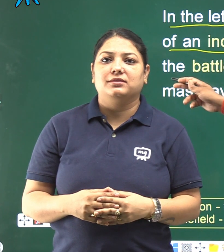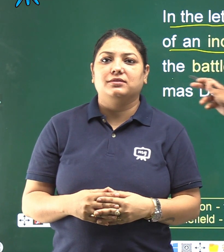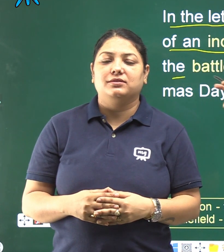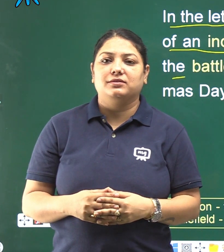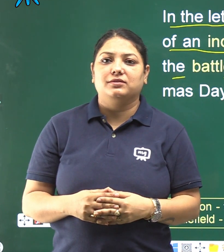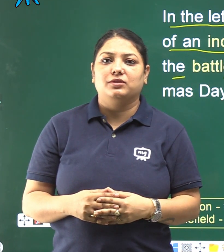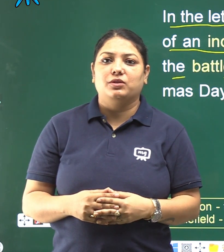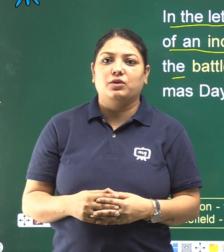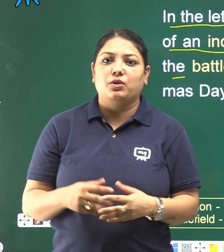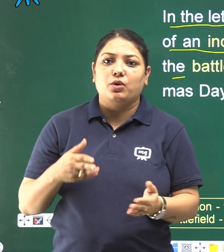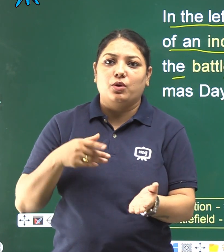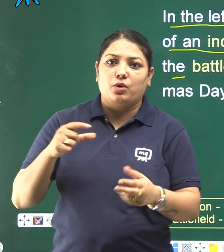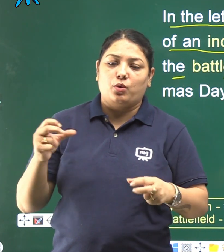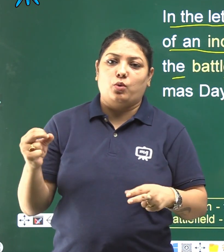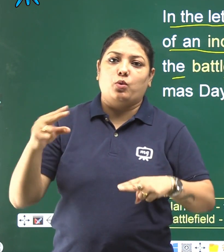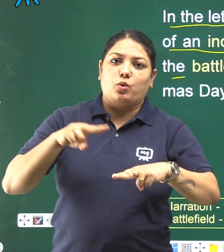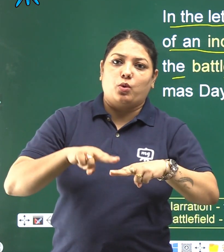on the battlefield